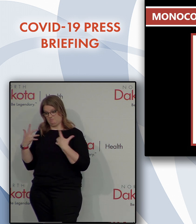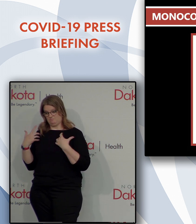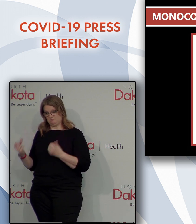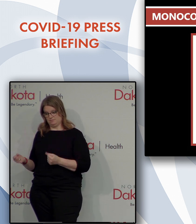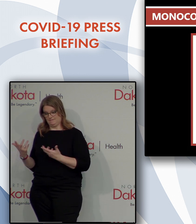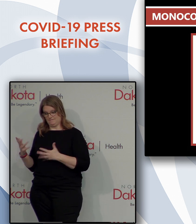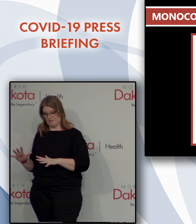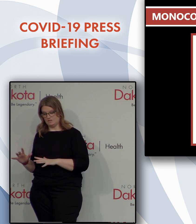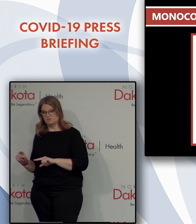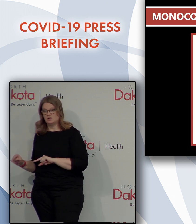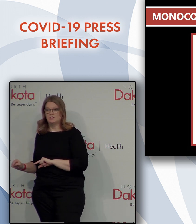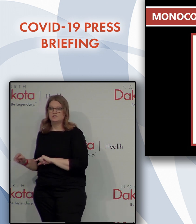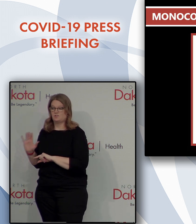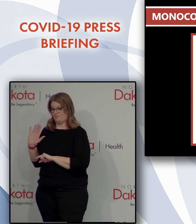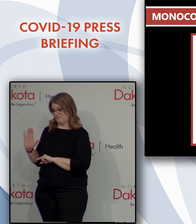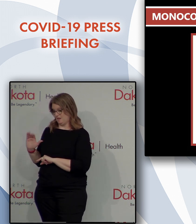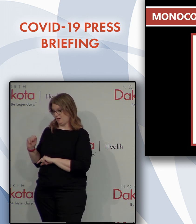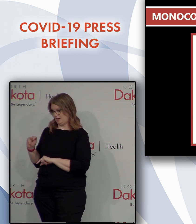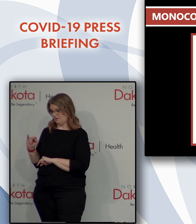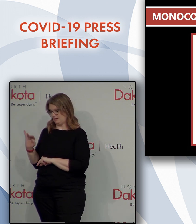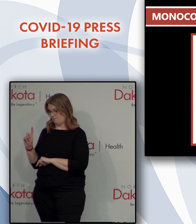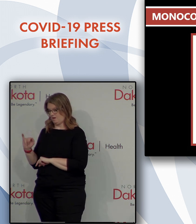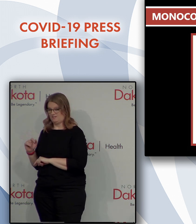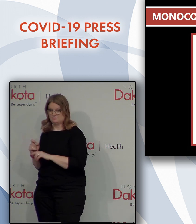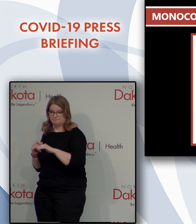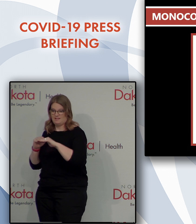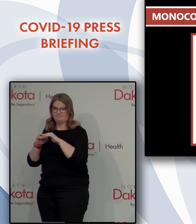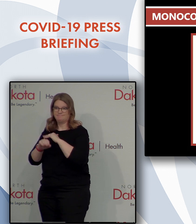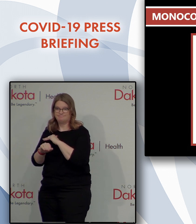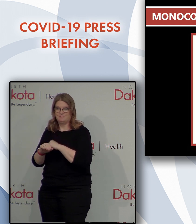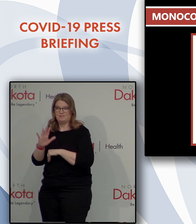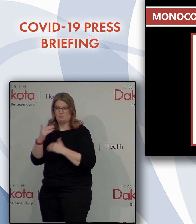to assist your immune system in fighting your infection.